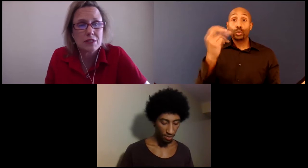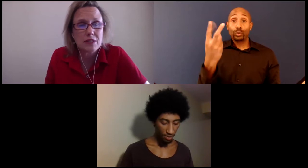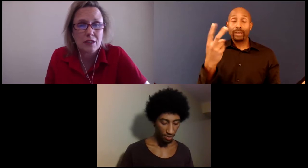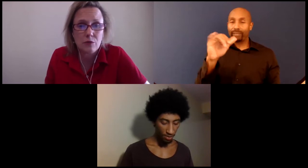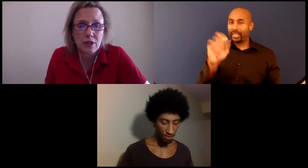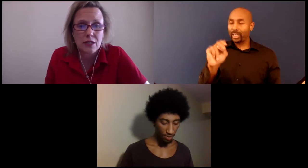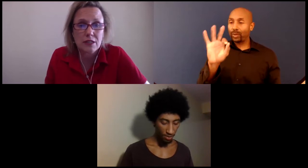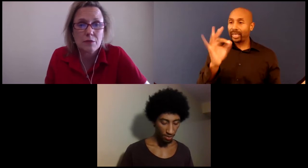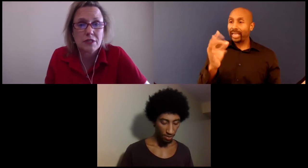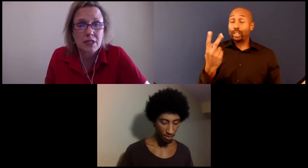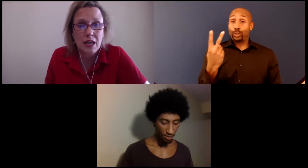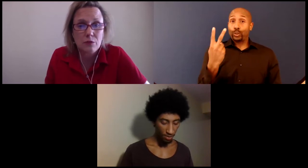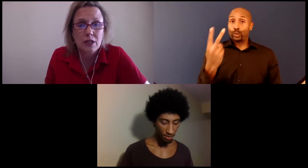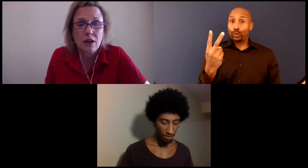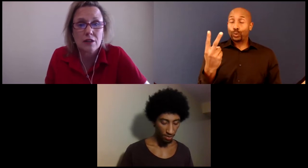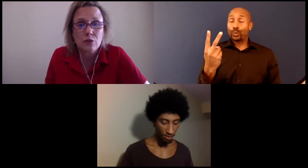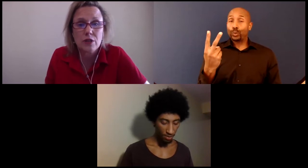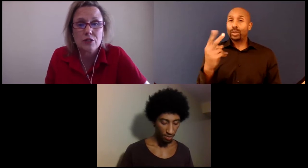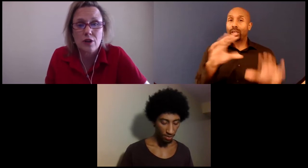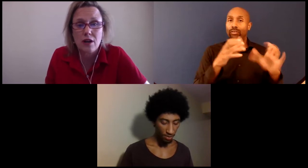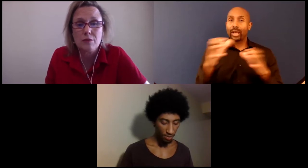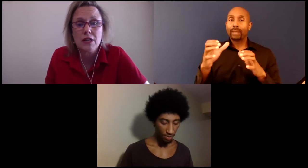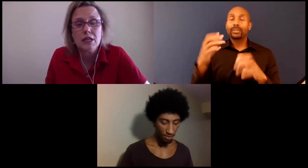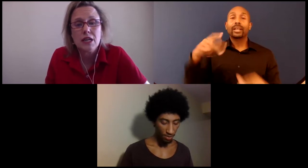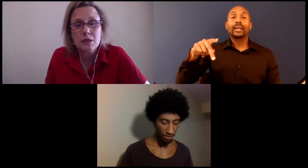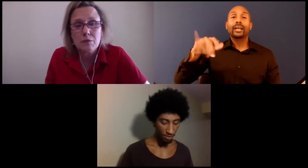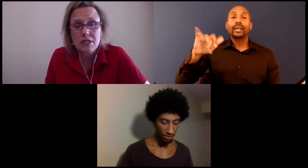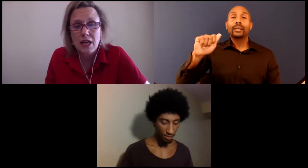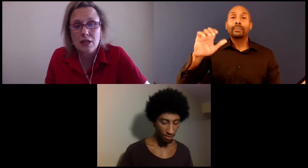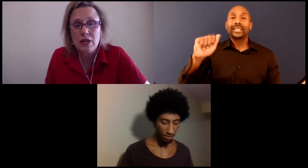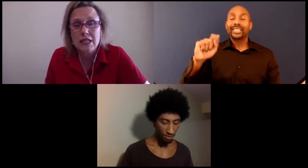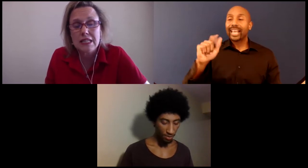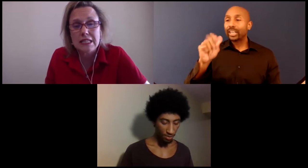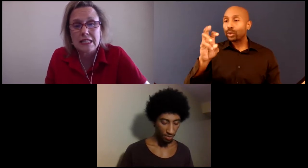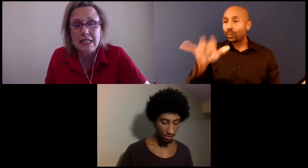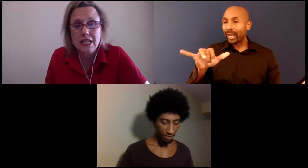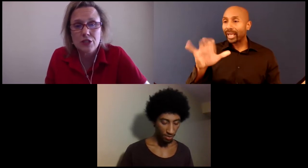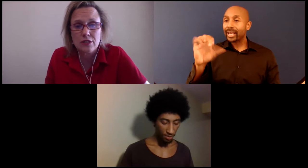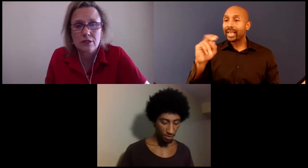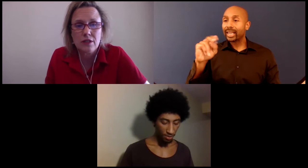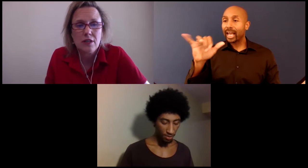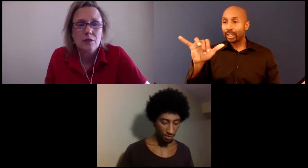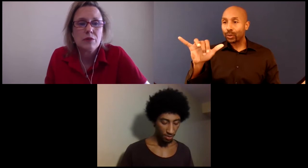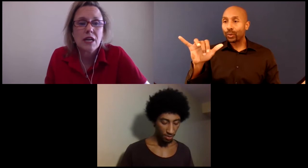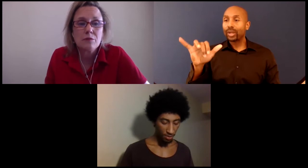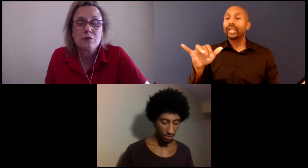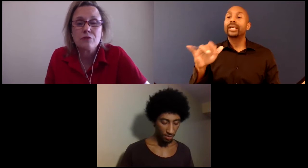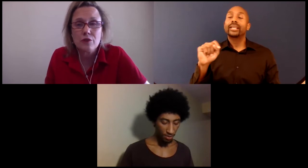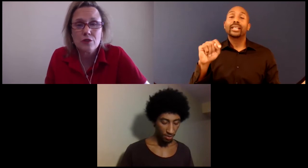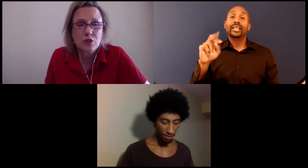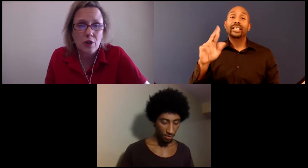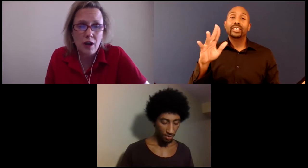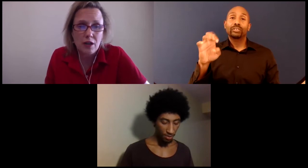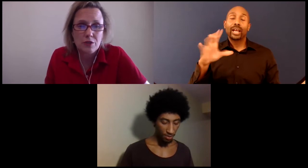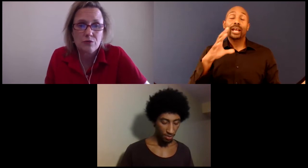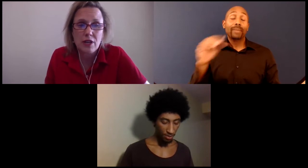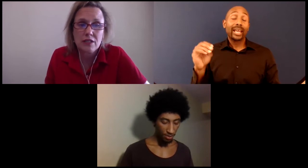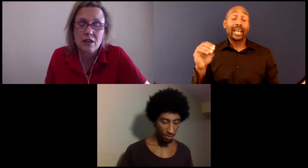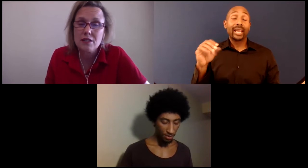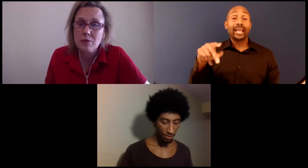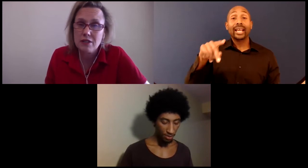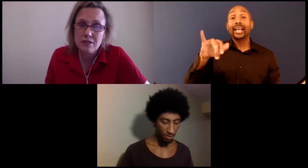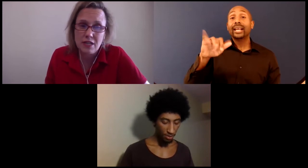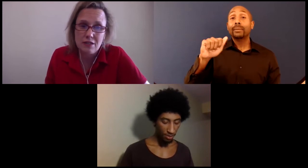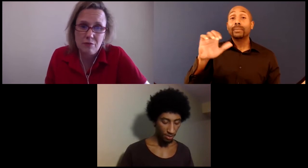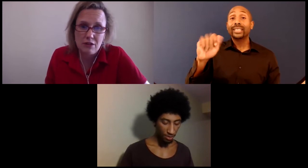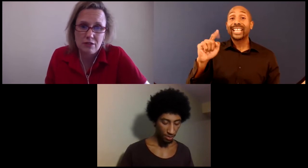of Piscataway, the Piscataway Conoy tribe and the Piscataway Indian Nation, became the first tribes